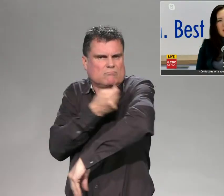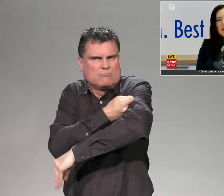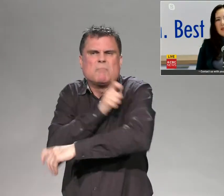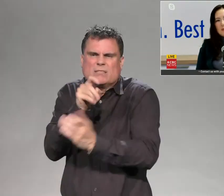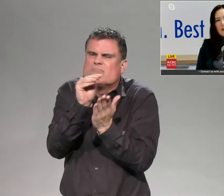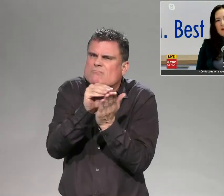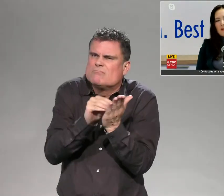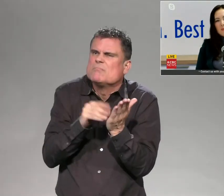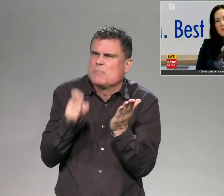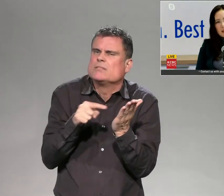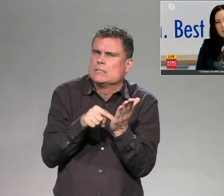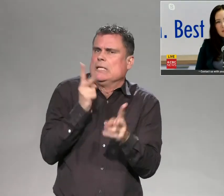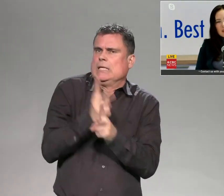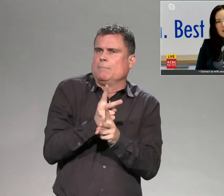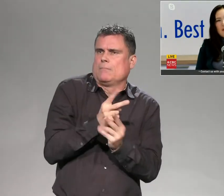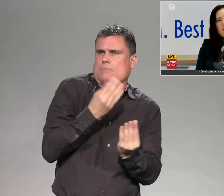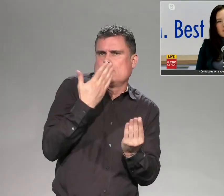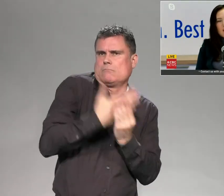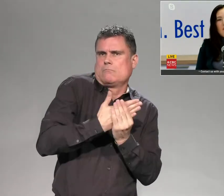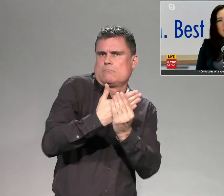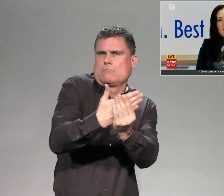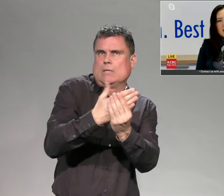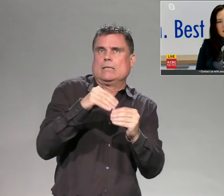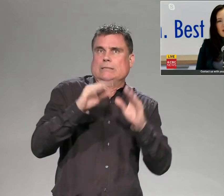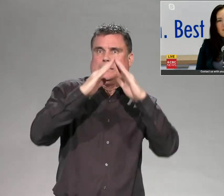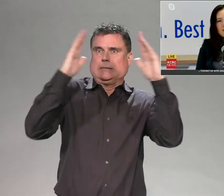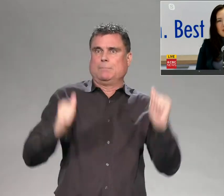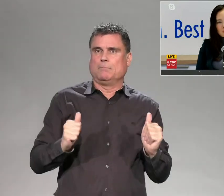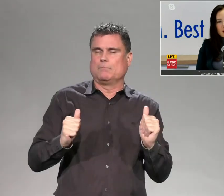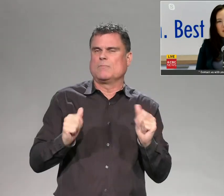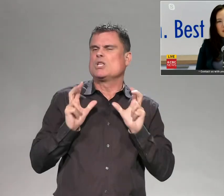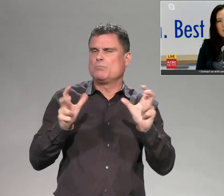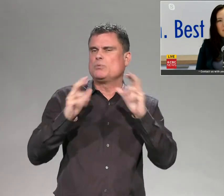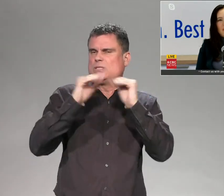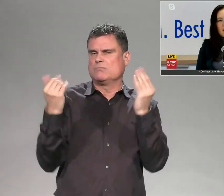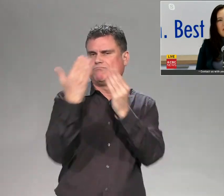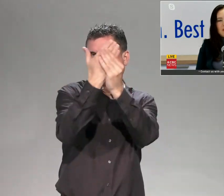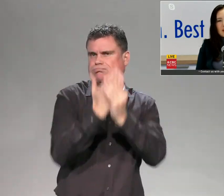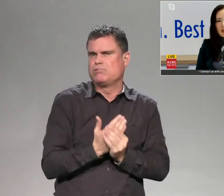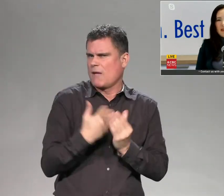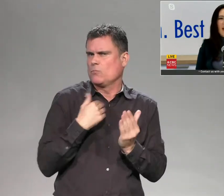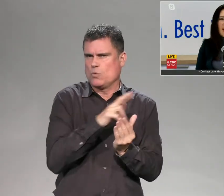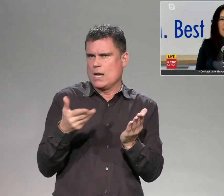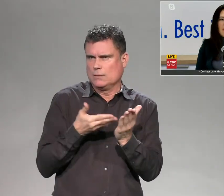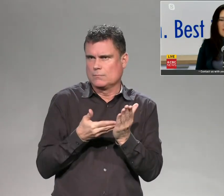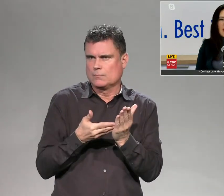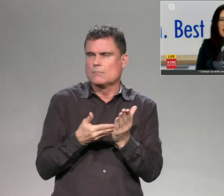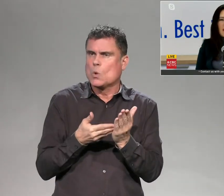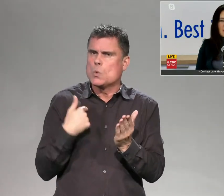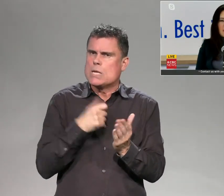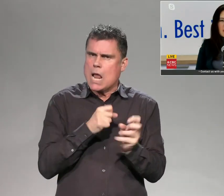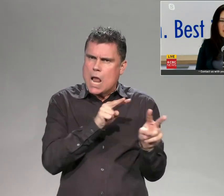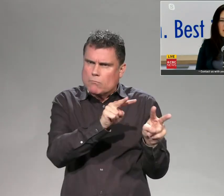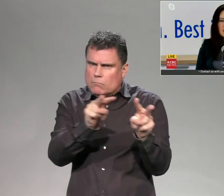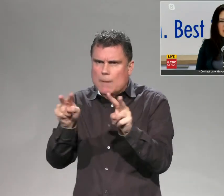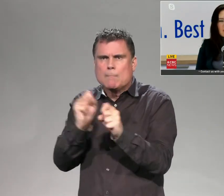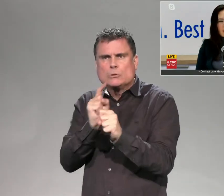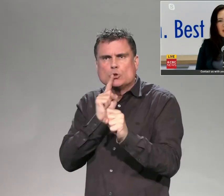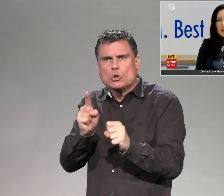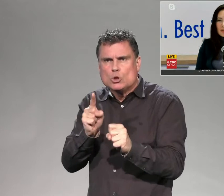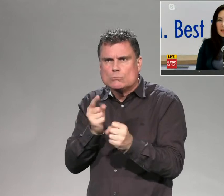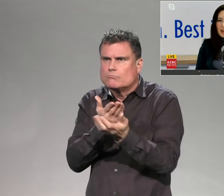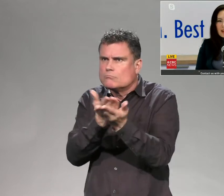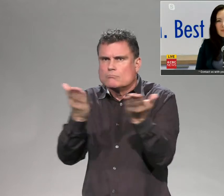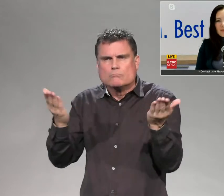getting immunized, as well as being able to tell that we're focusing our efforts in priority populations and able to track adverse events,